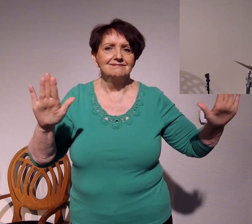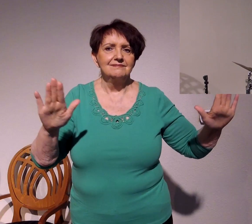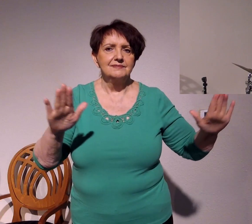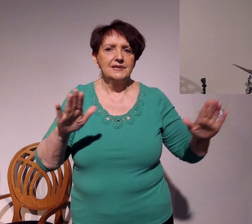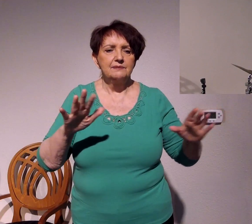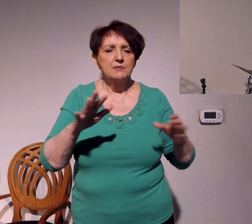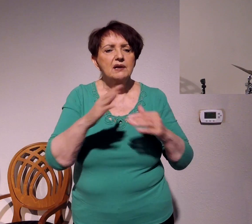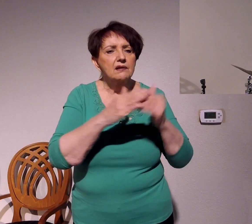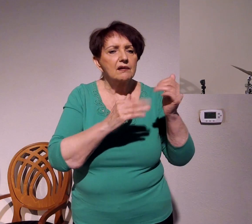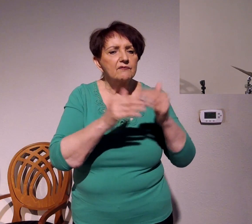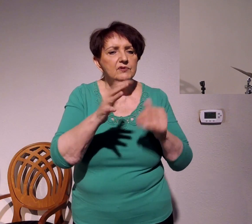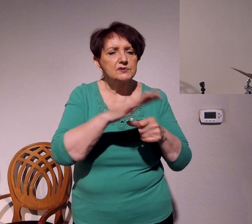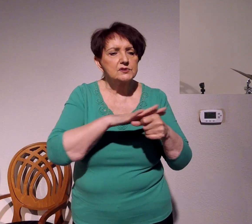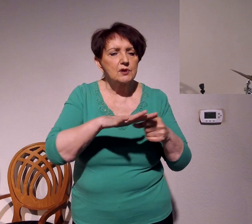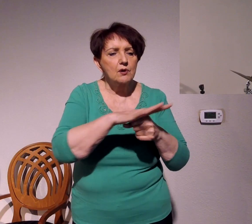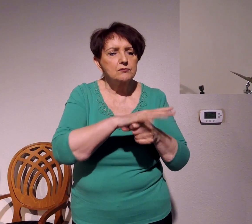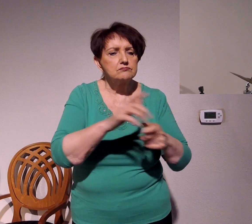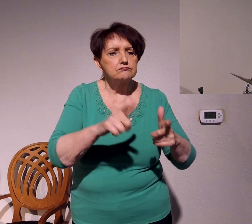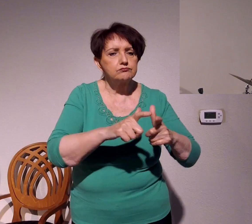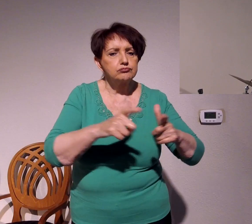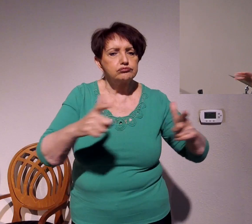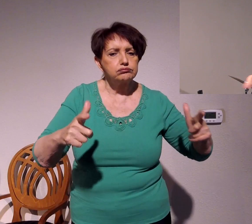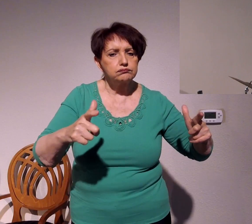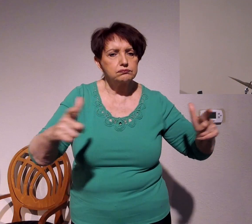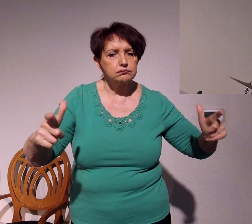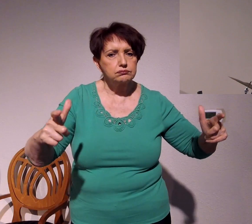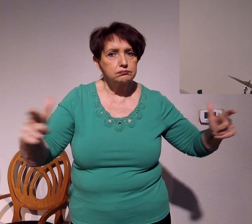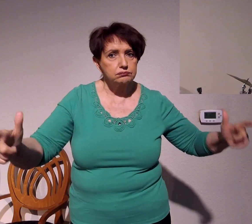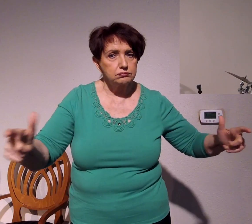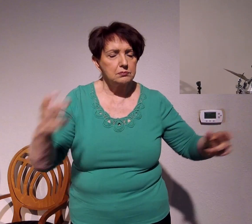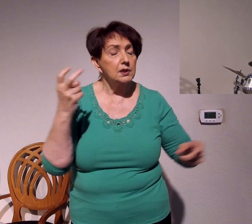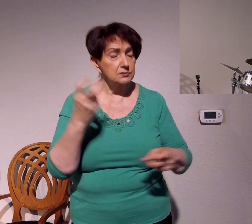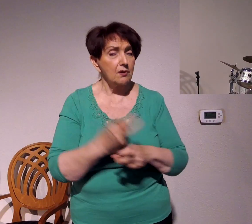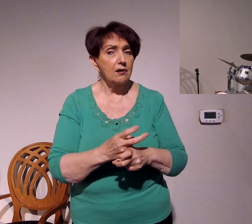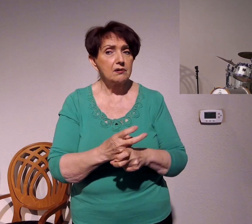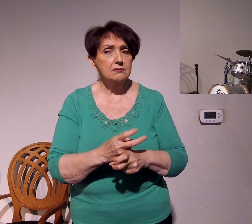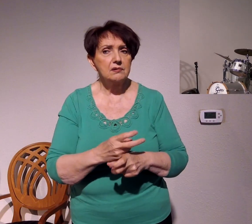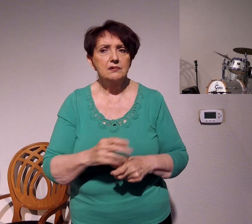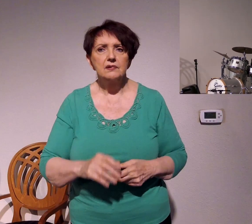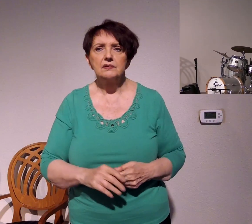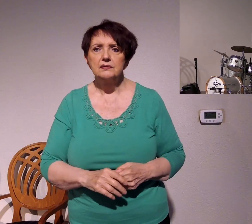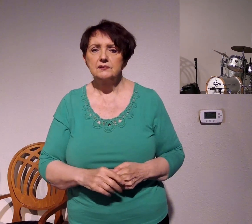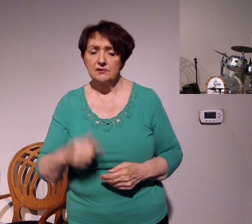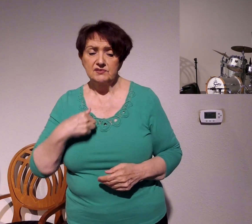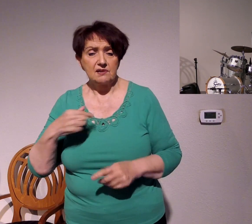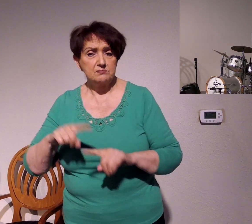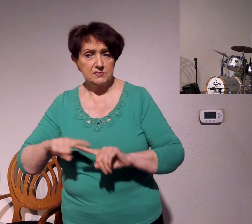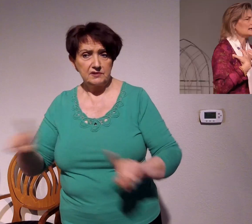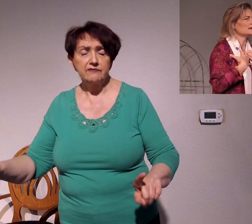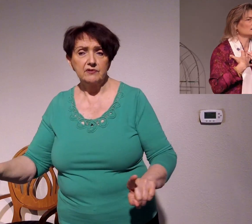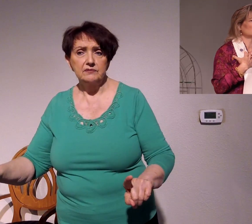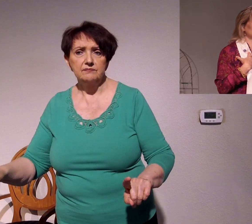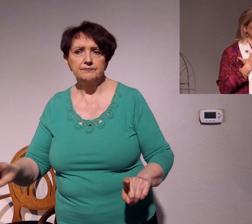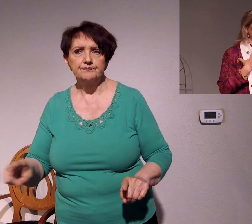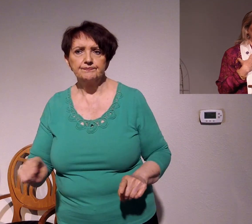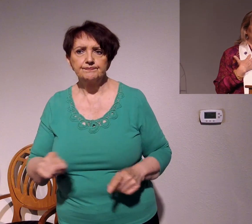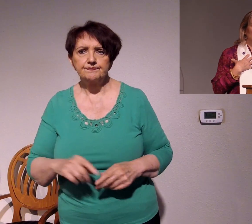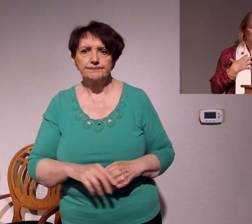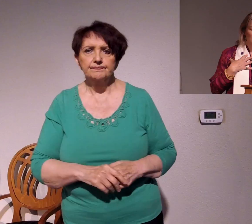to me, within me, because I'm so different than you. Within me.